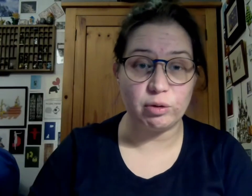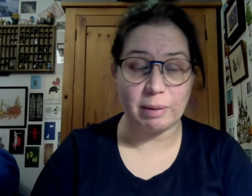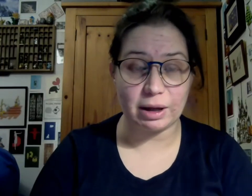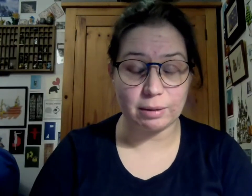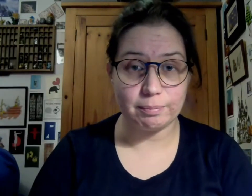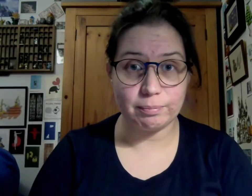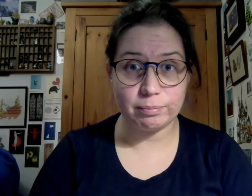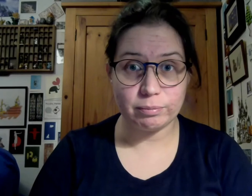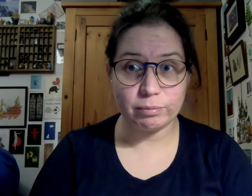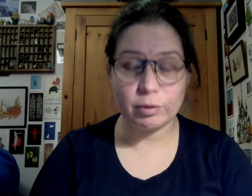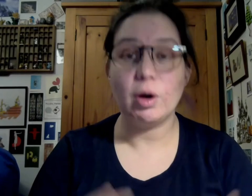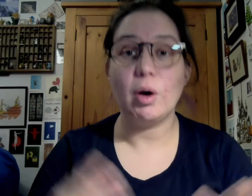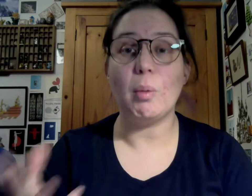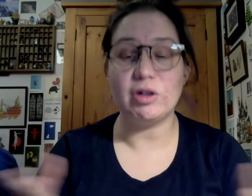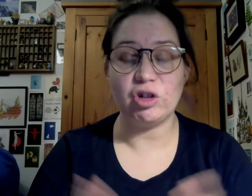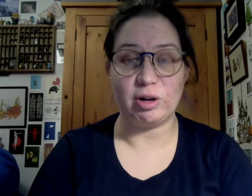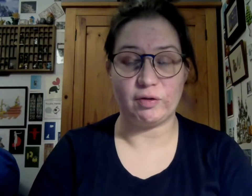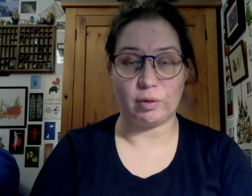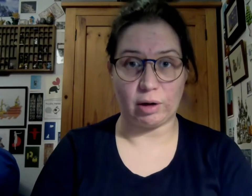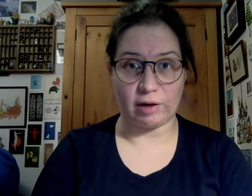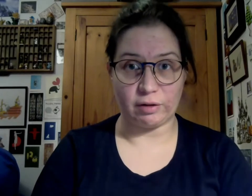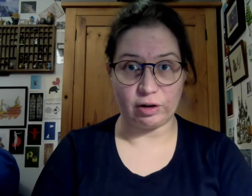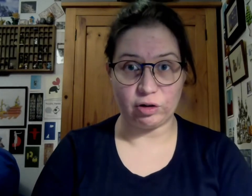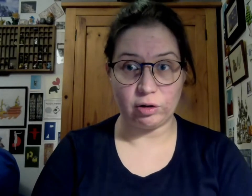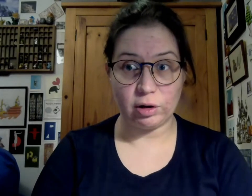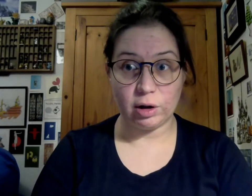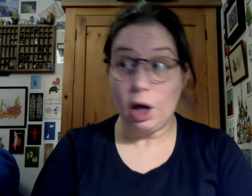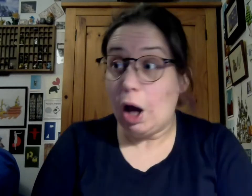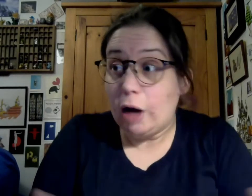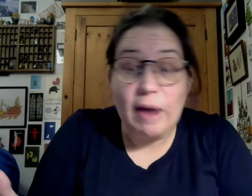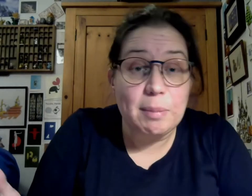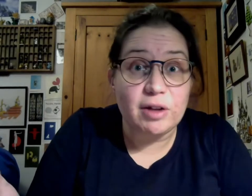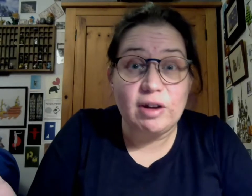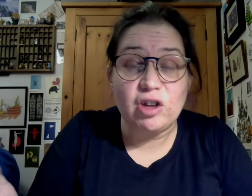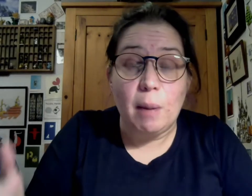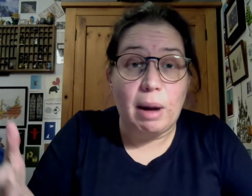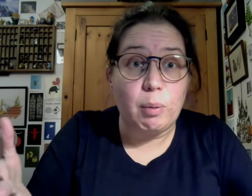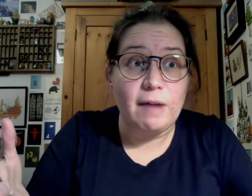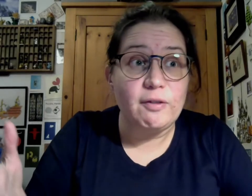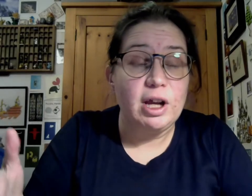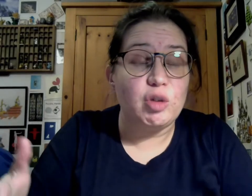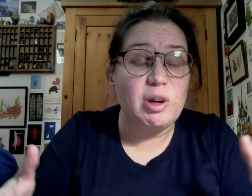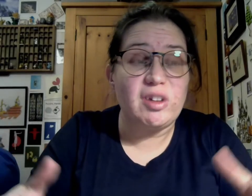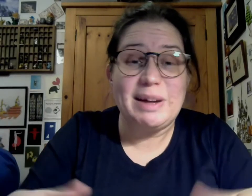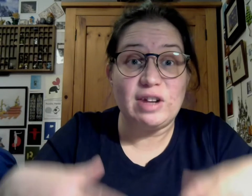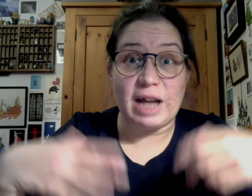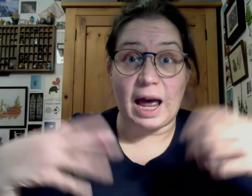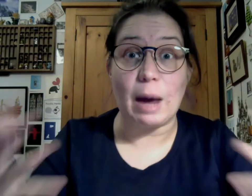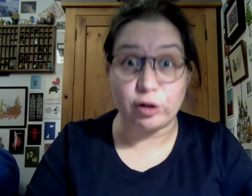towards the river bank. What does she wish for? asked the fish. Oh, fabulous fish. My wife, she wishes that we lived in the house.